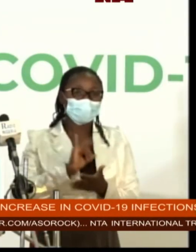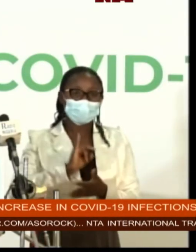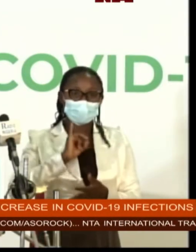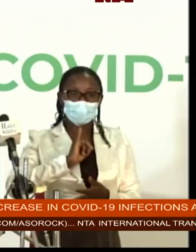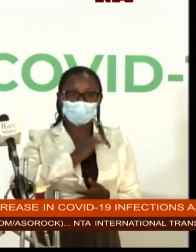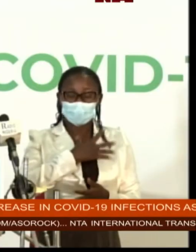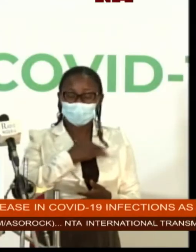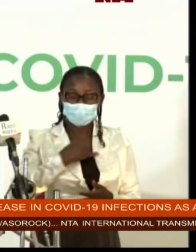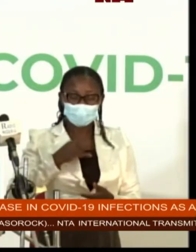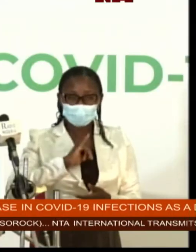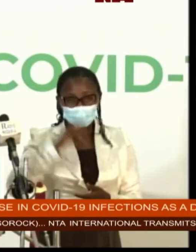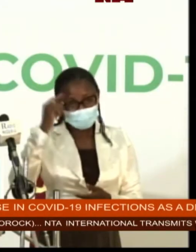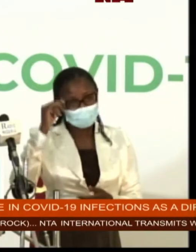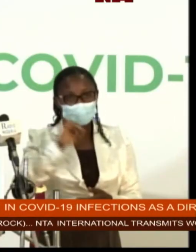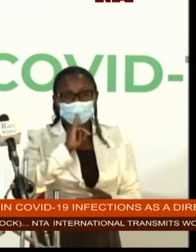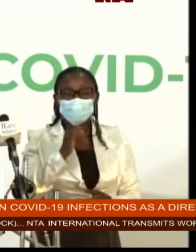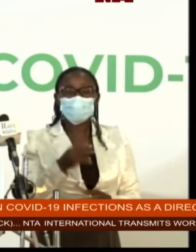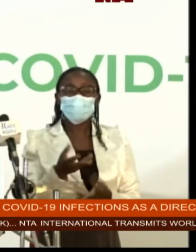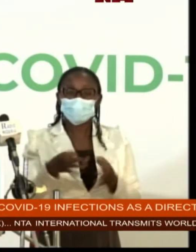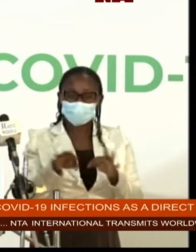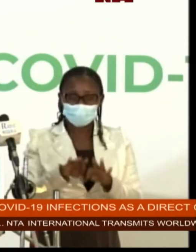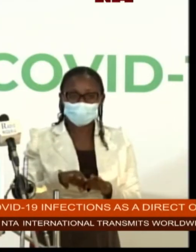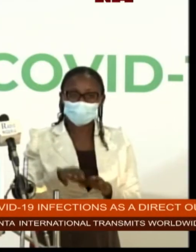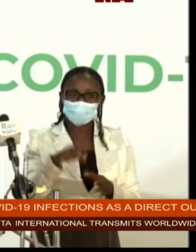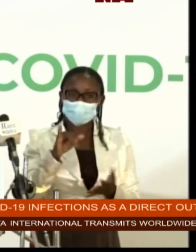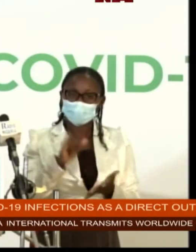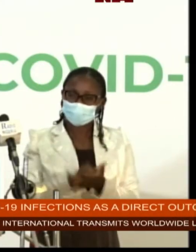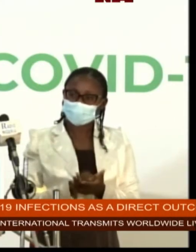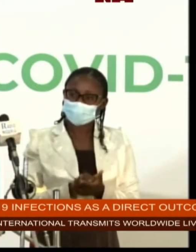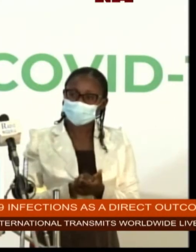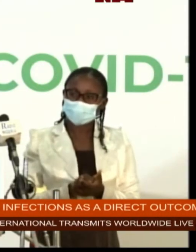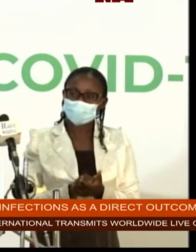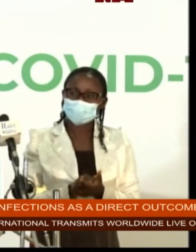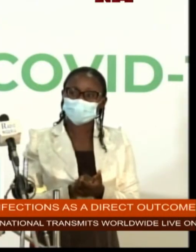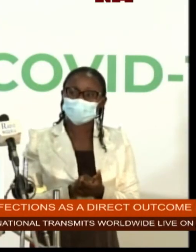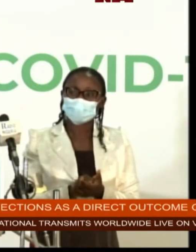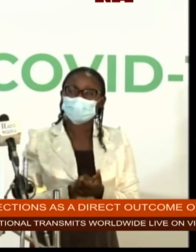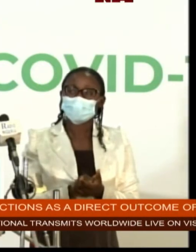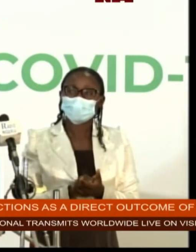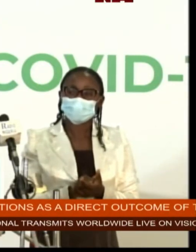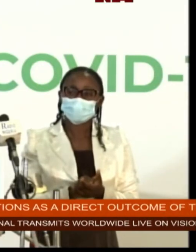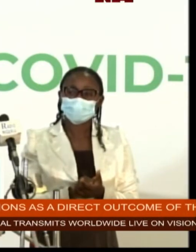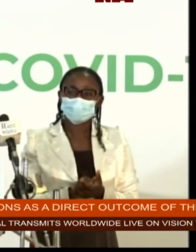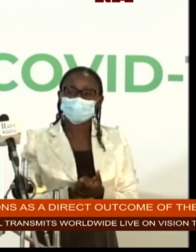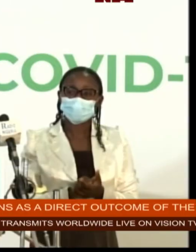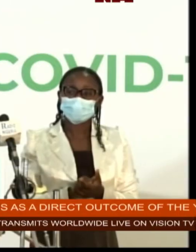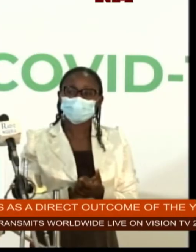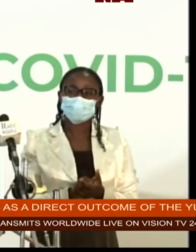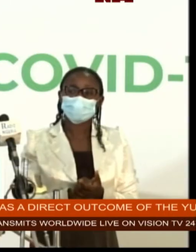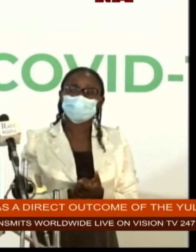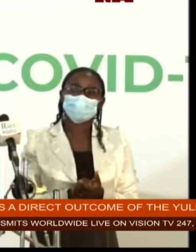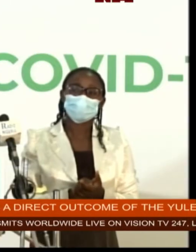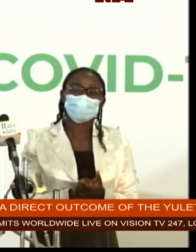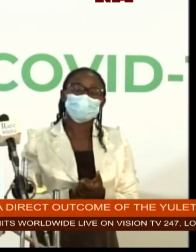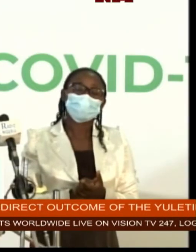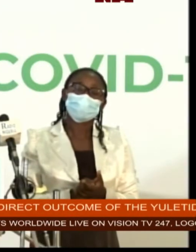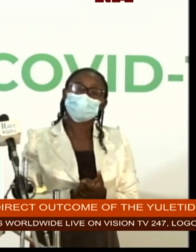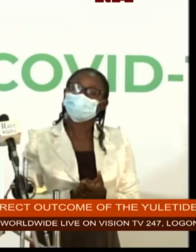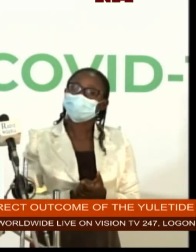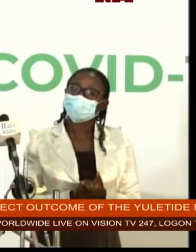think it's very instructive. Why he said that, I'm referring to Dr. Pedros, the DG of the World Health